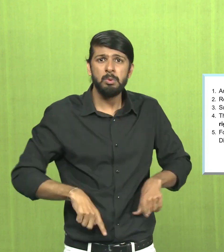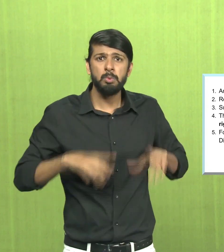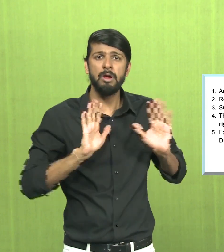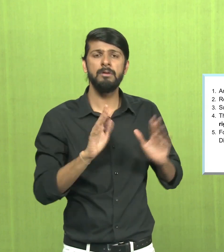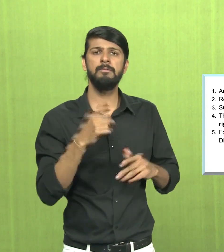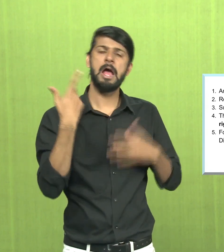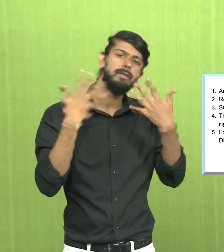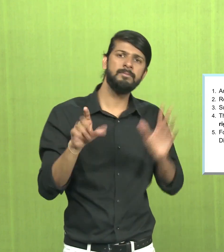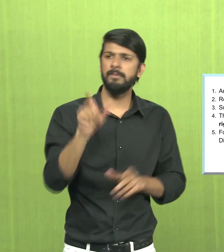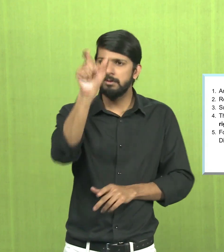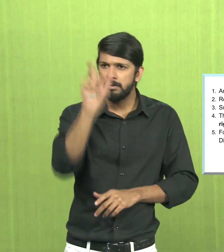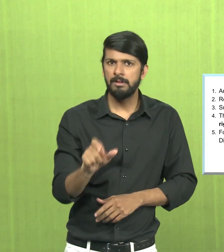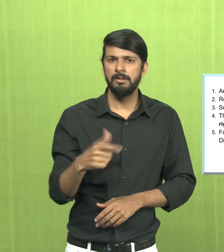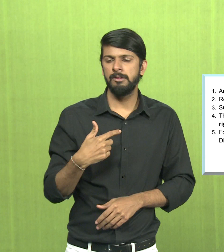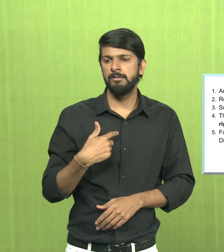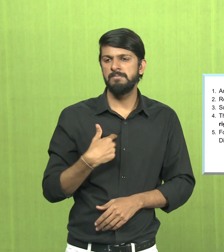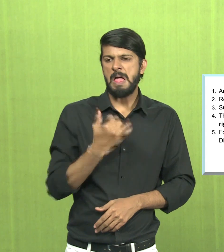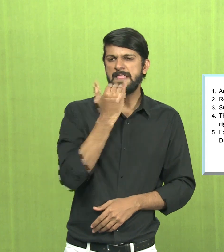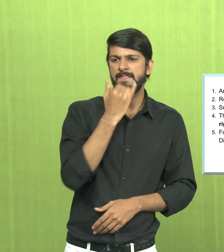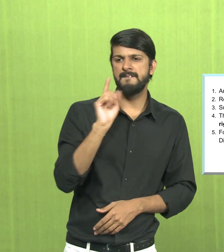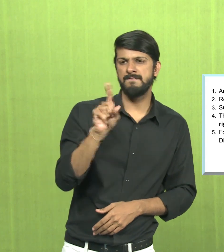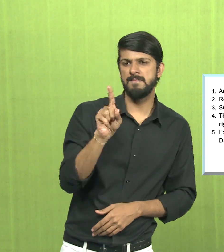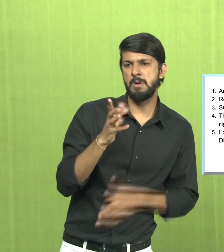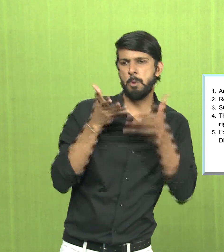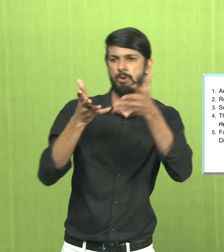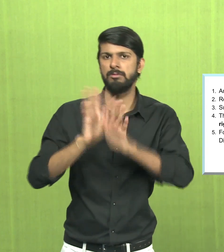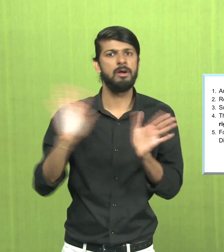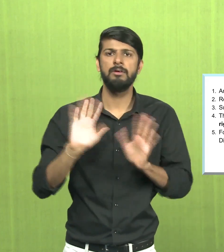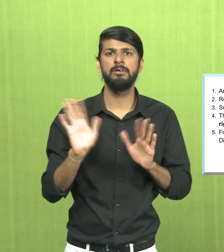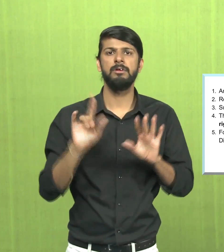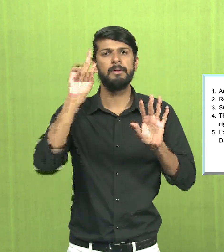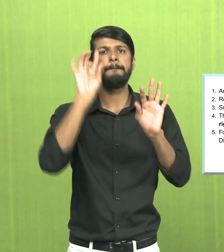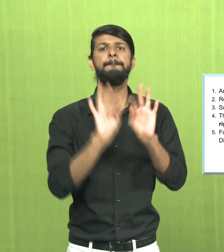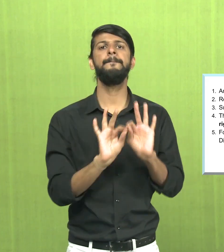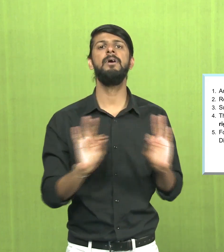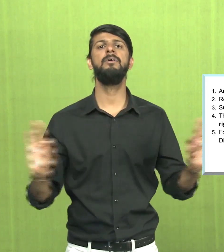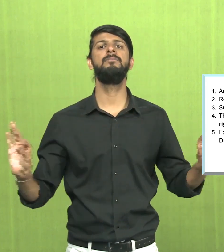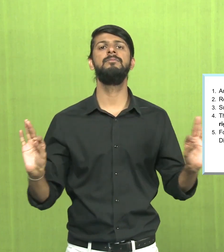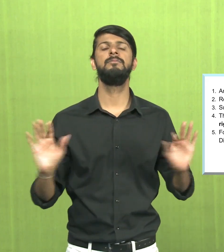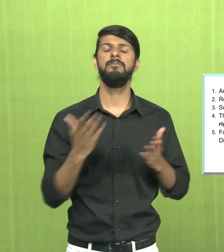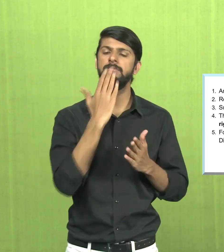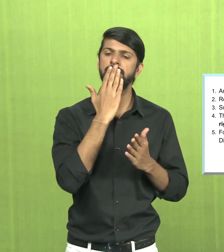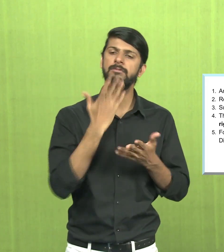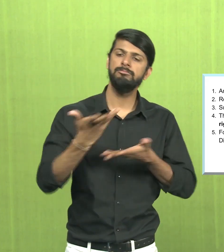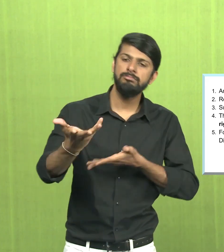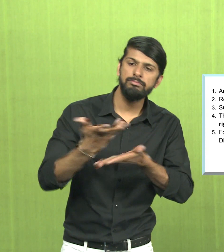In Jainism, the most important principle is ahimsa or non-violence.